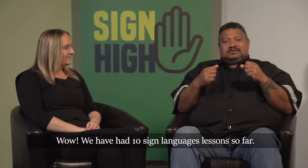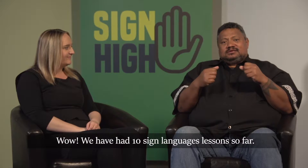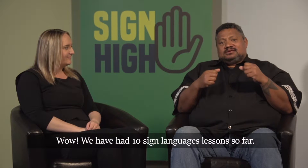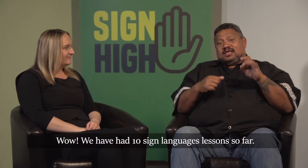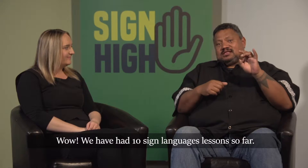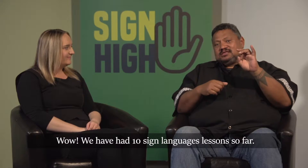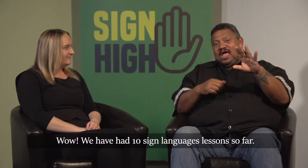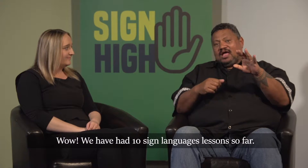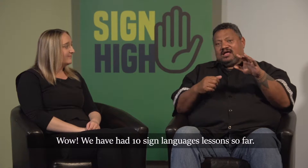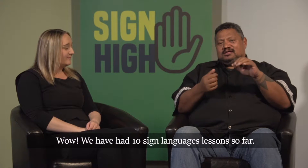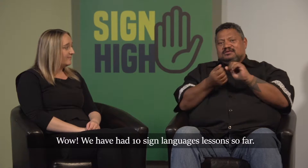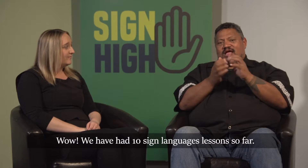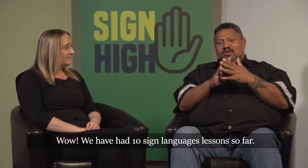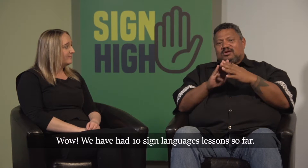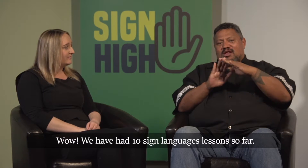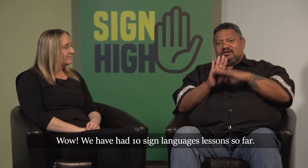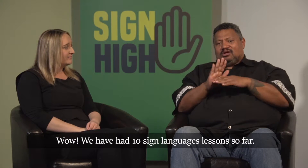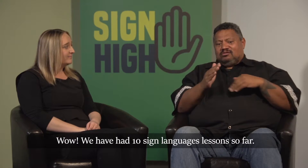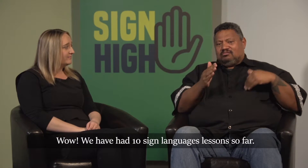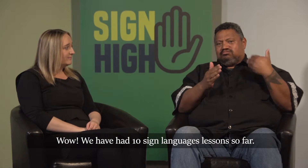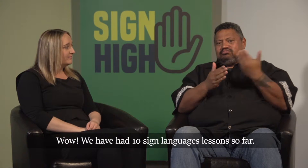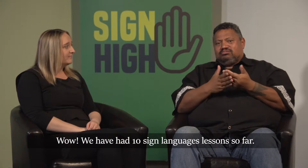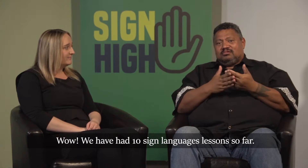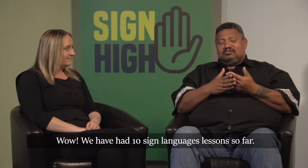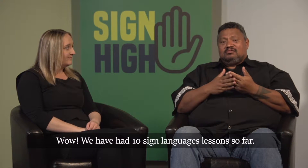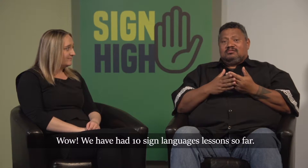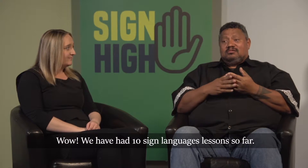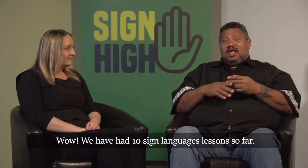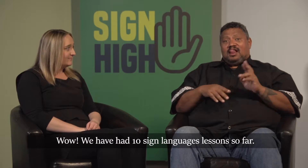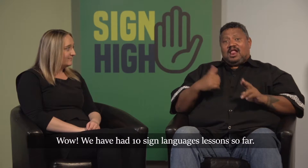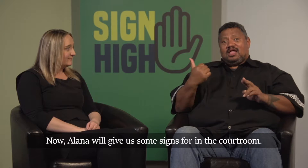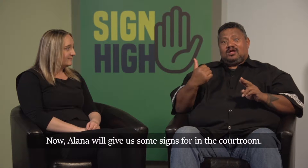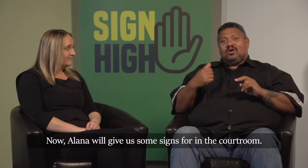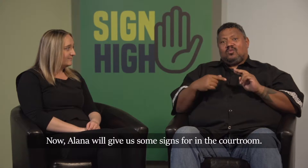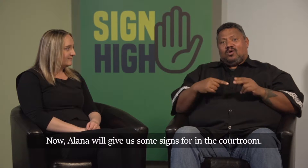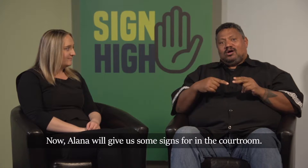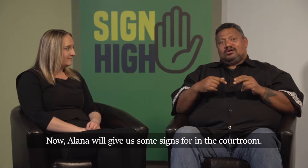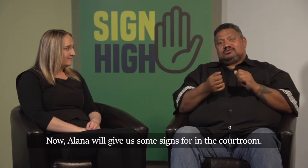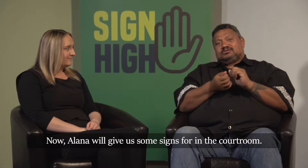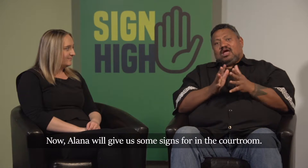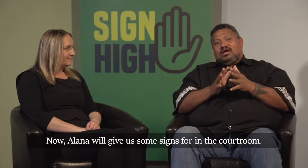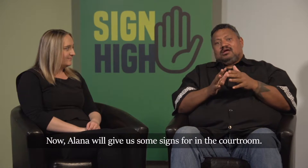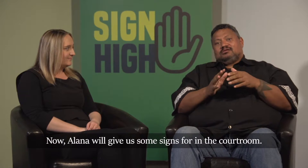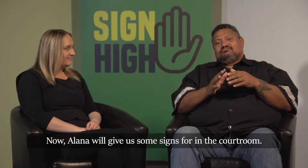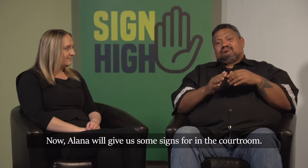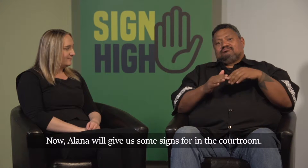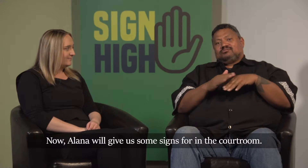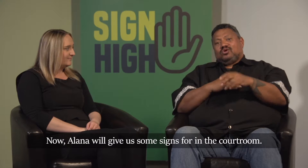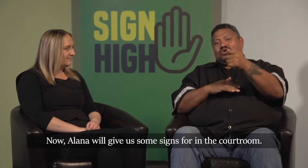Wow, we have had 10 sign language lessons so far. Now Alana will give us some signs for in the